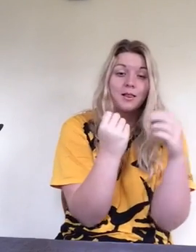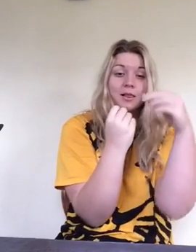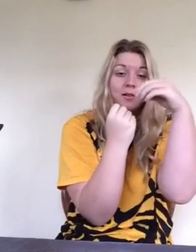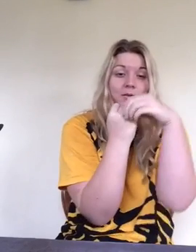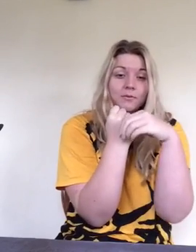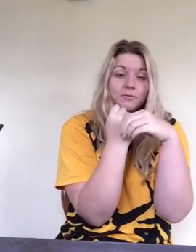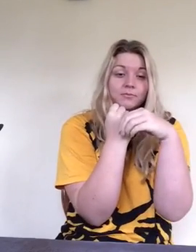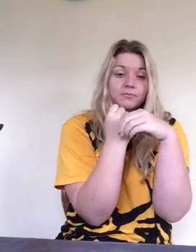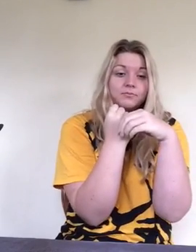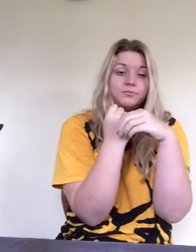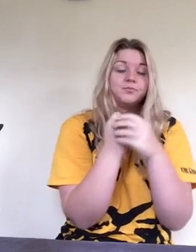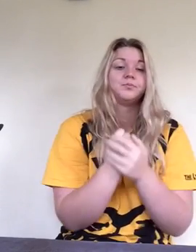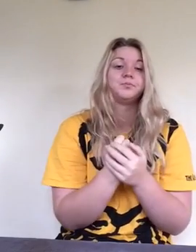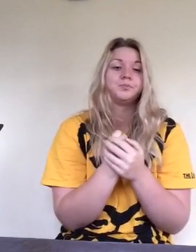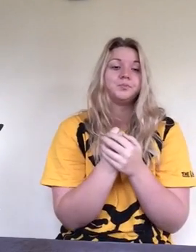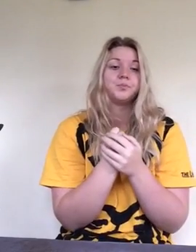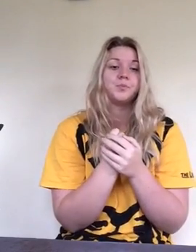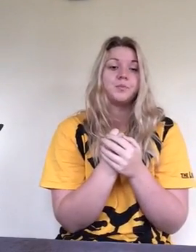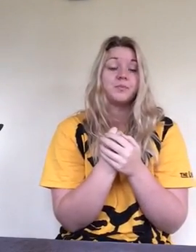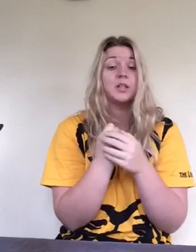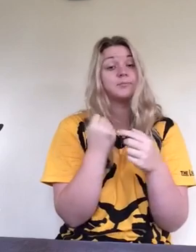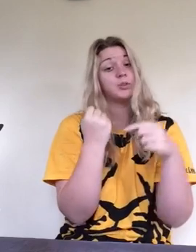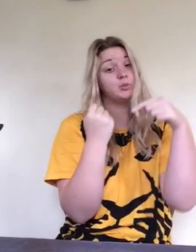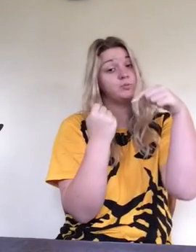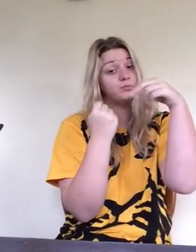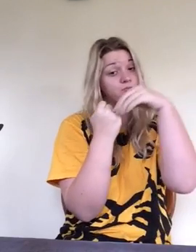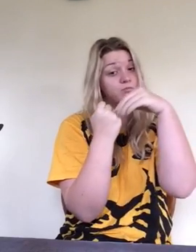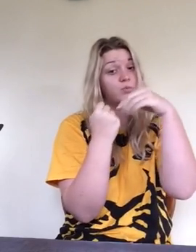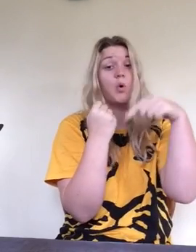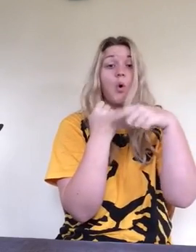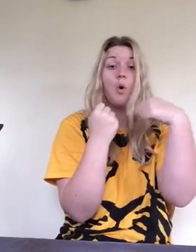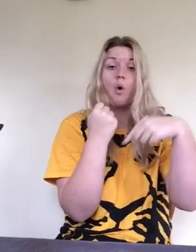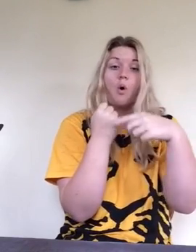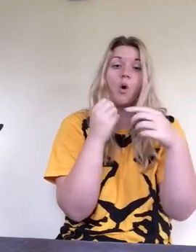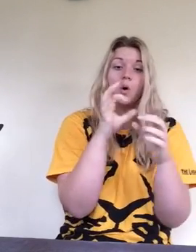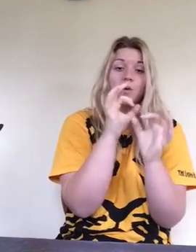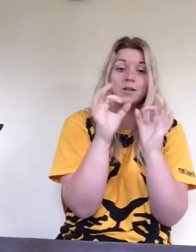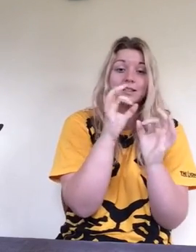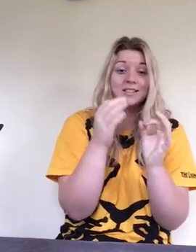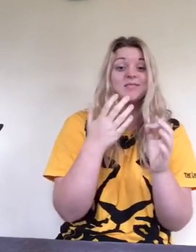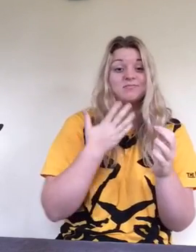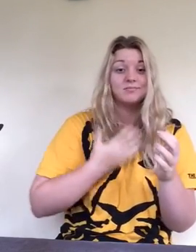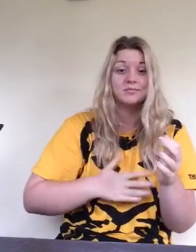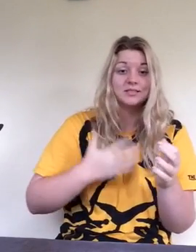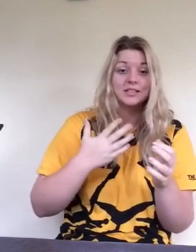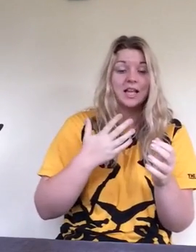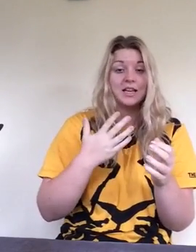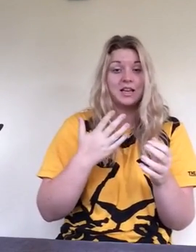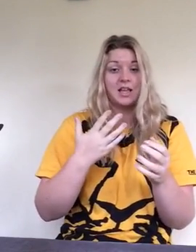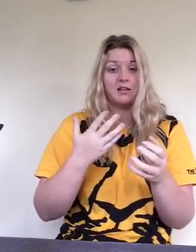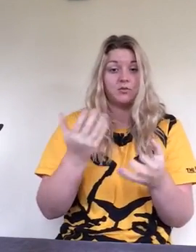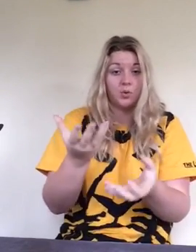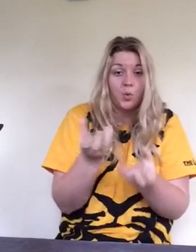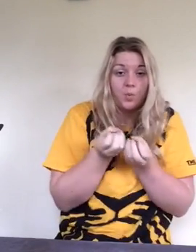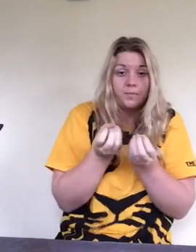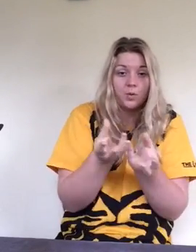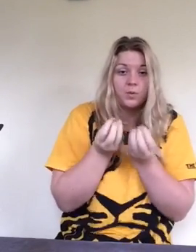waste. So those cells are going to need blood vessels supplying them as well. And so that's what the coronary blood vessels are. They're